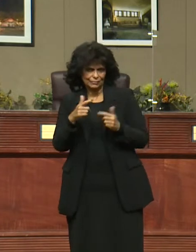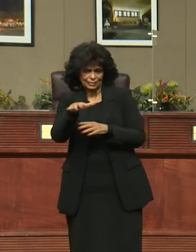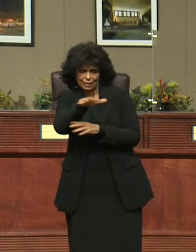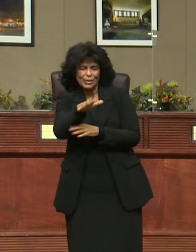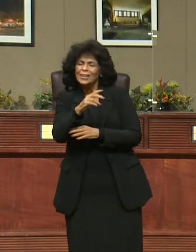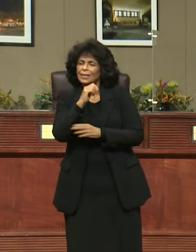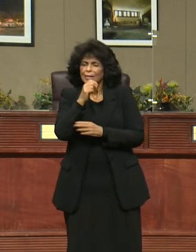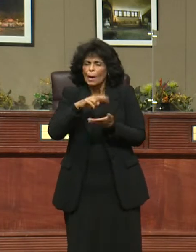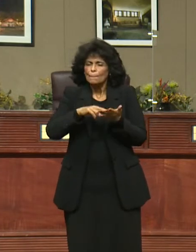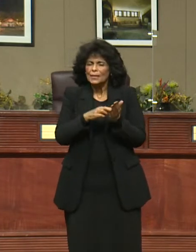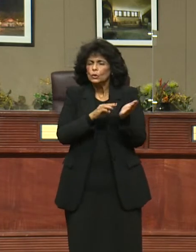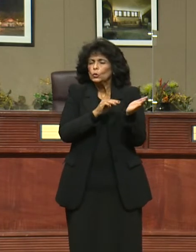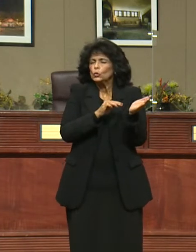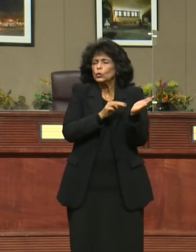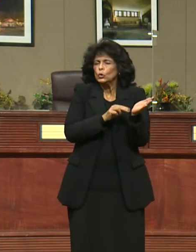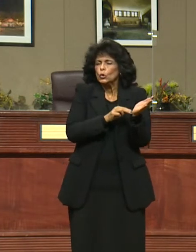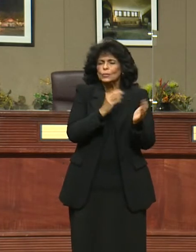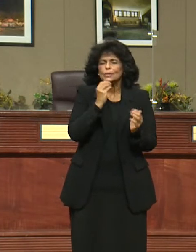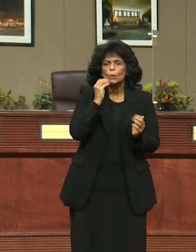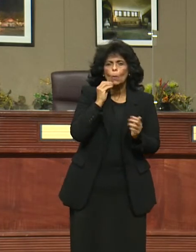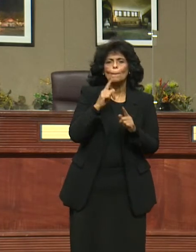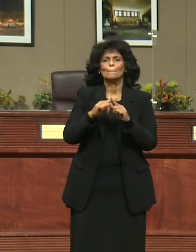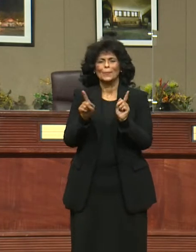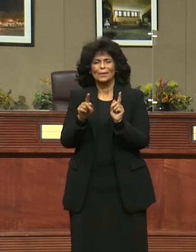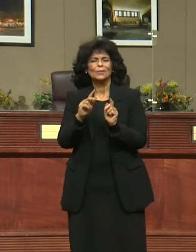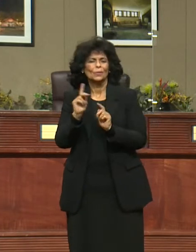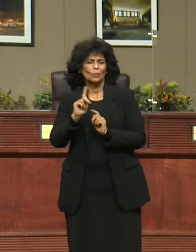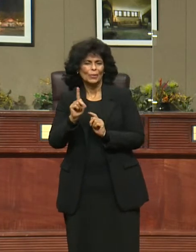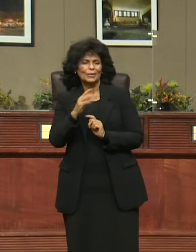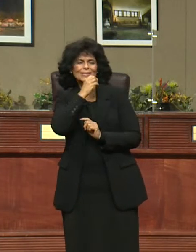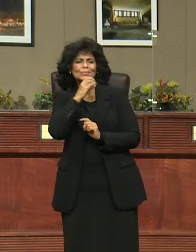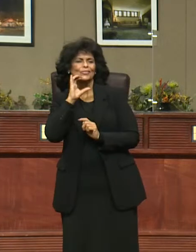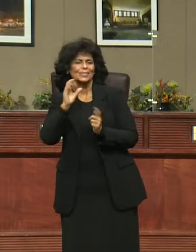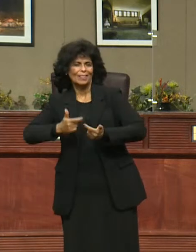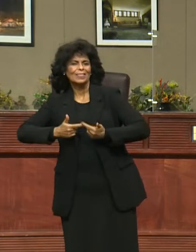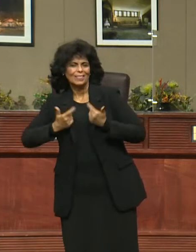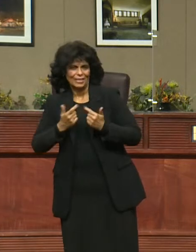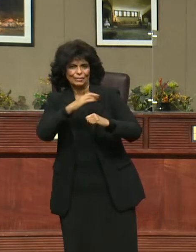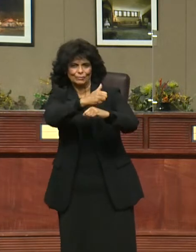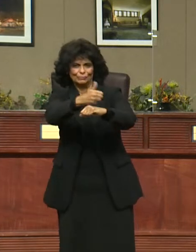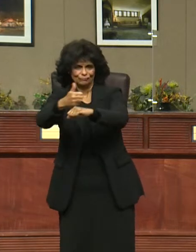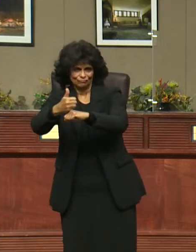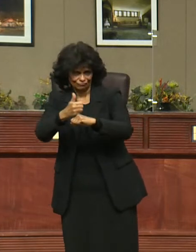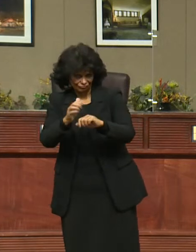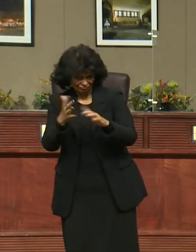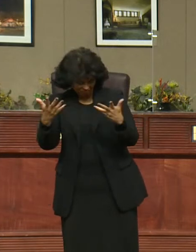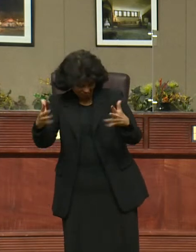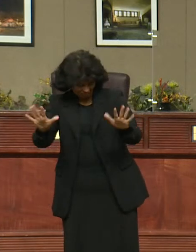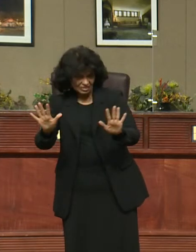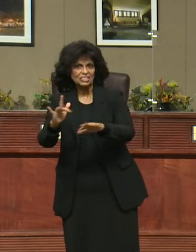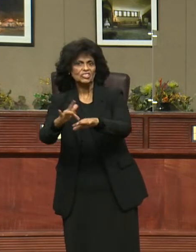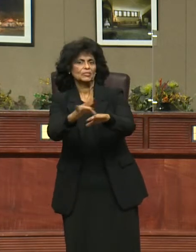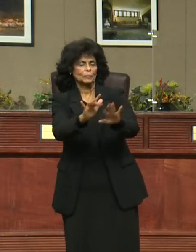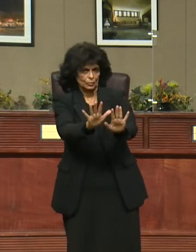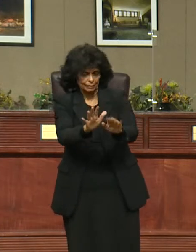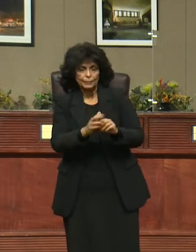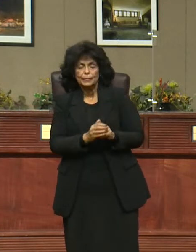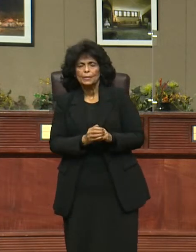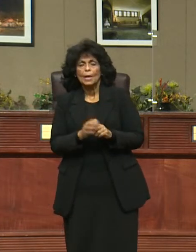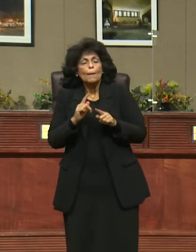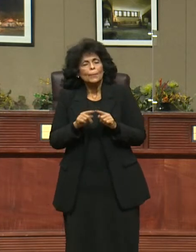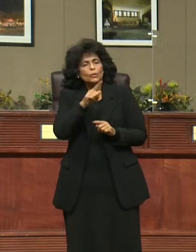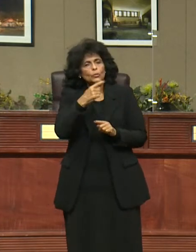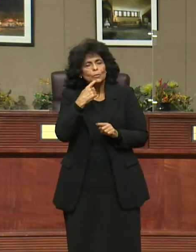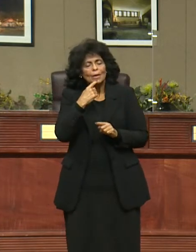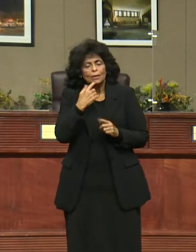but places that are 55 plus. You mentioned churches. How soon will that start? Will